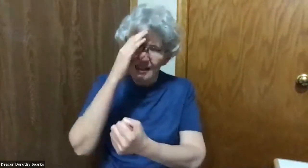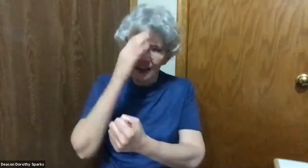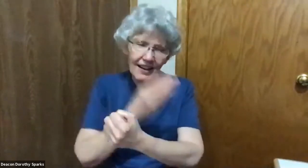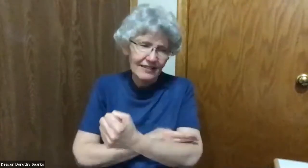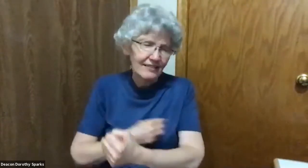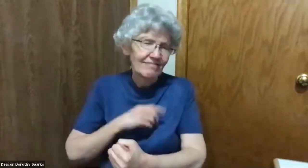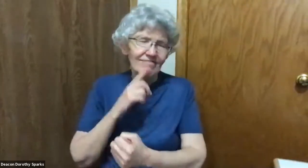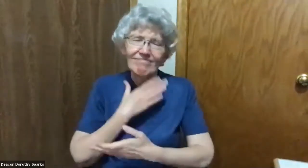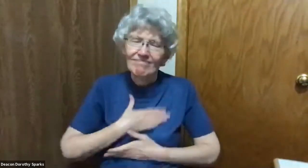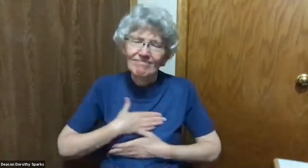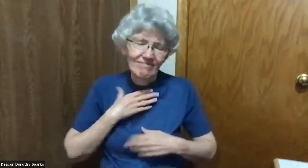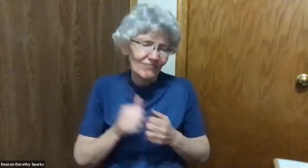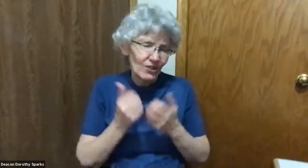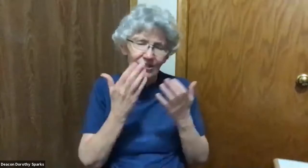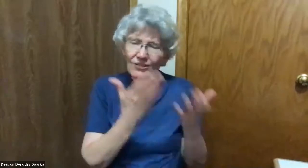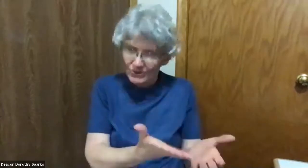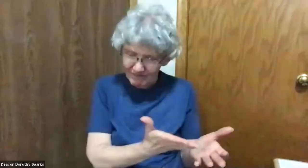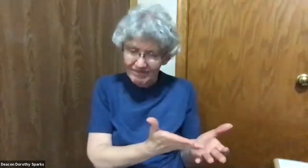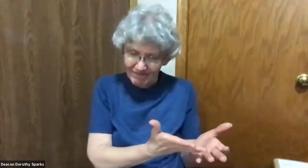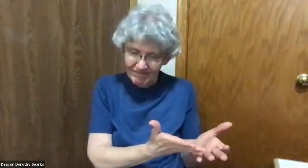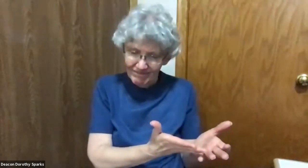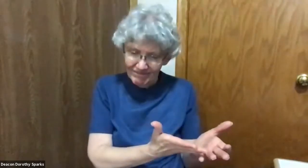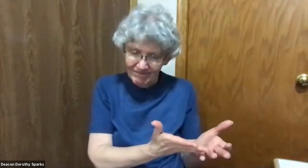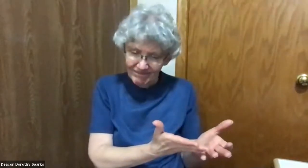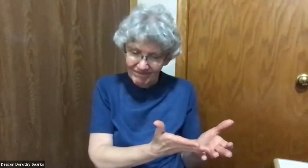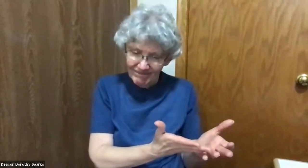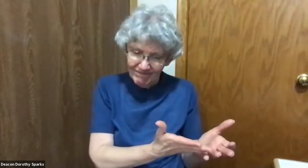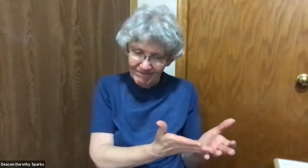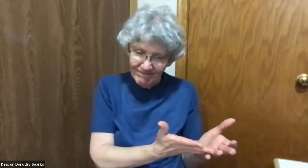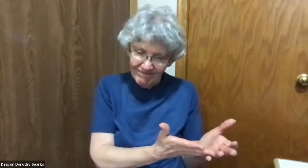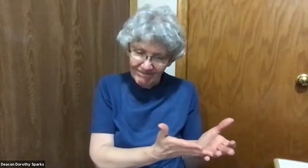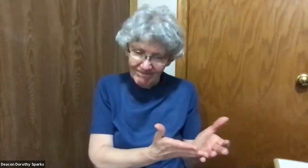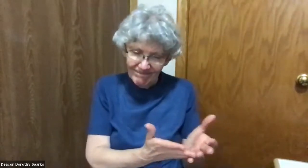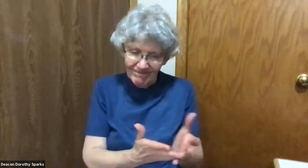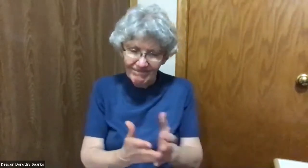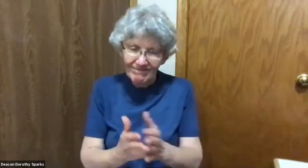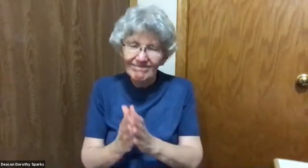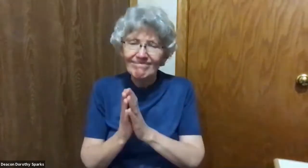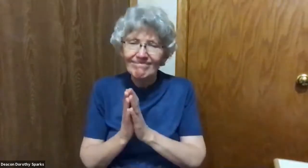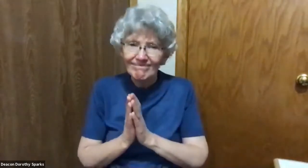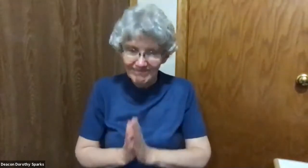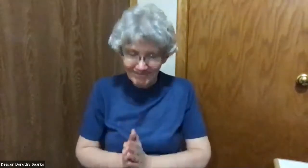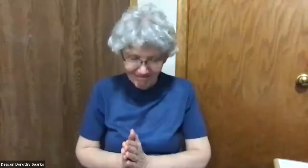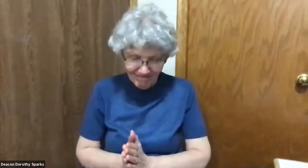"You are my own beloved Son. In you I am pleased."